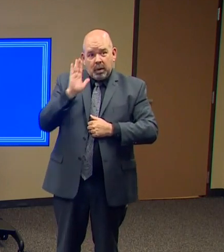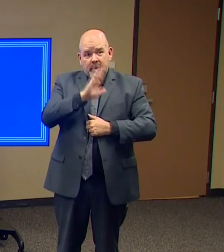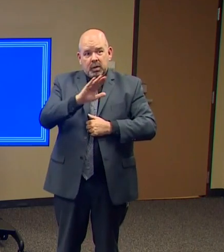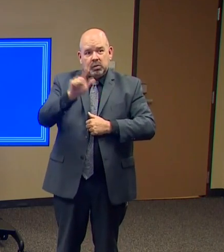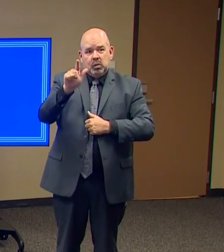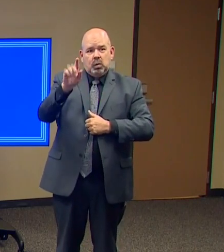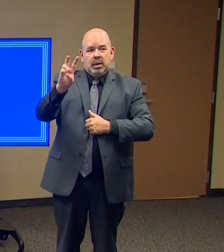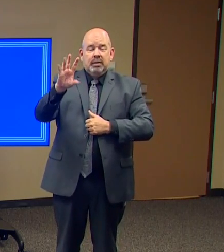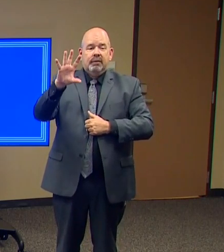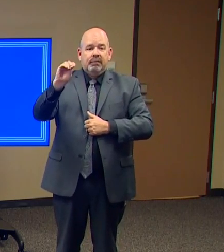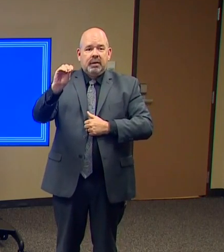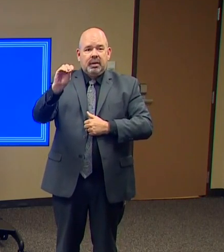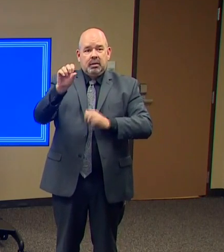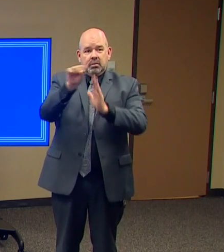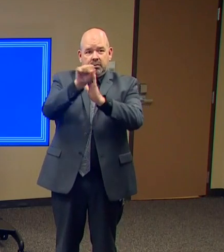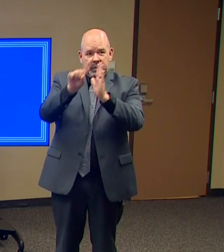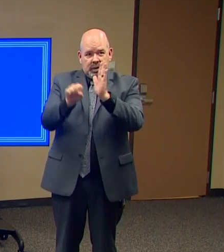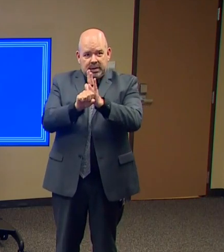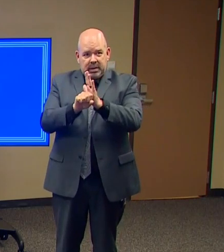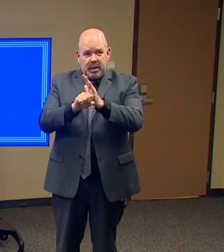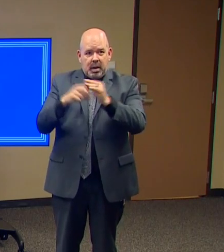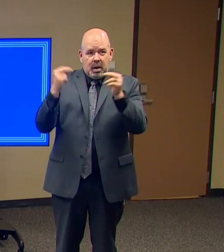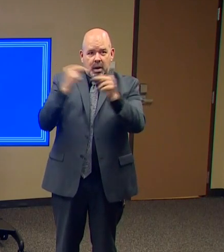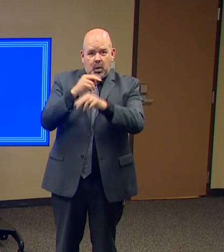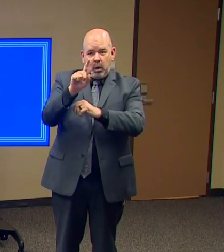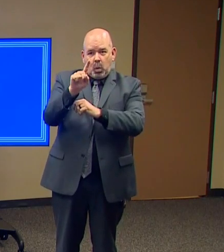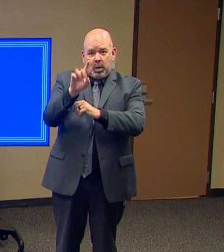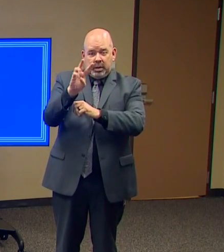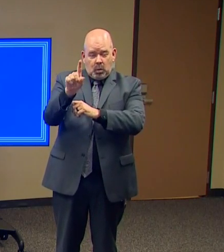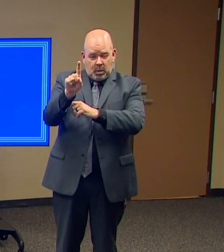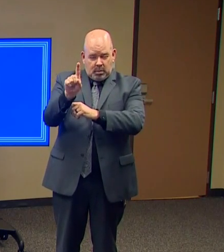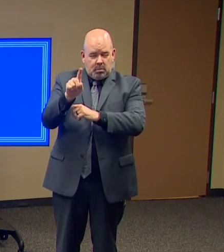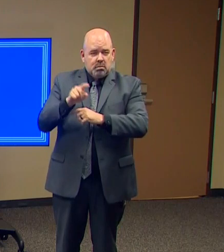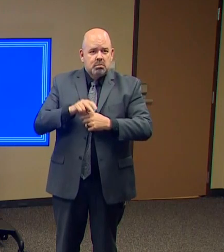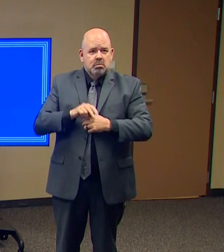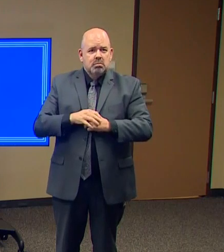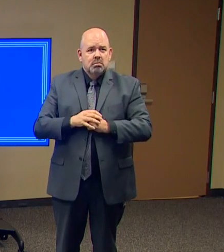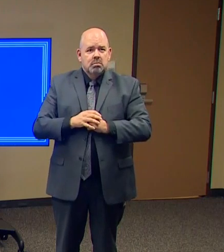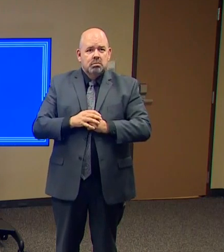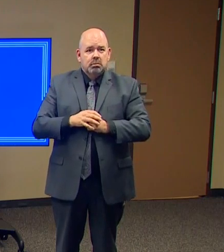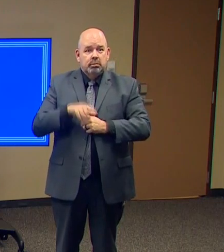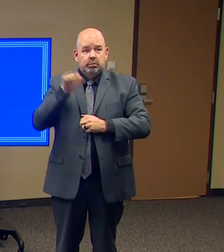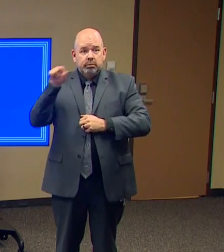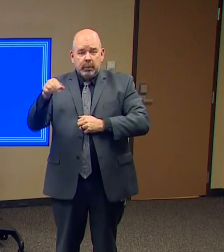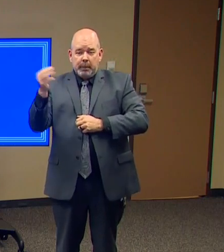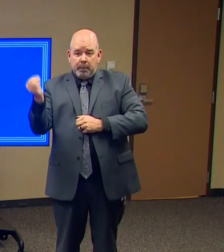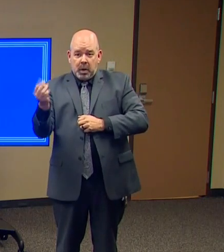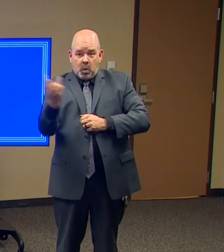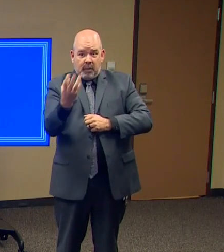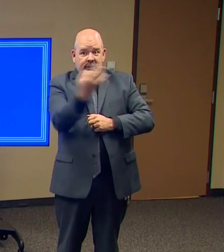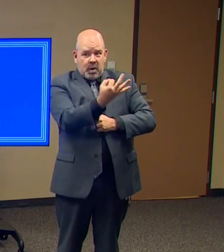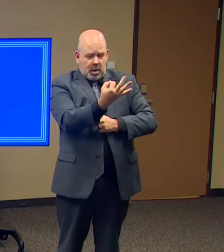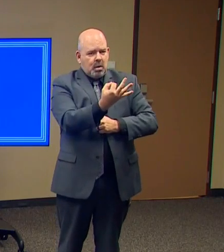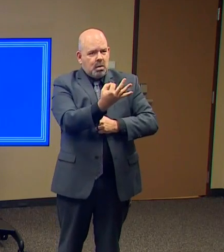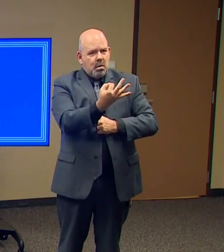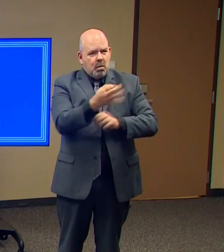Highway 161 in Grand Prairie. And that one will be Monday, Wednesday, and Friday, 7 to